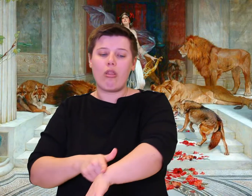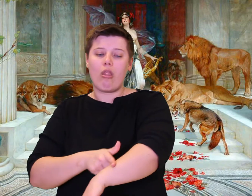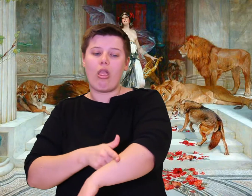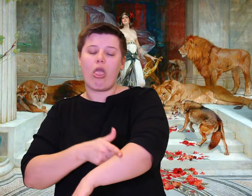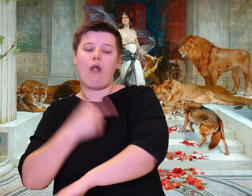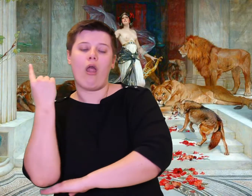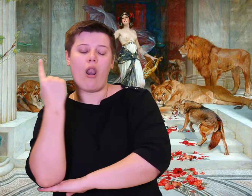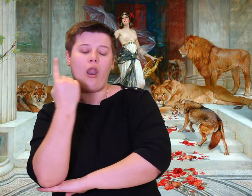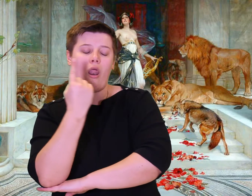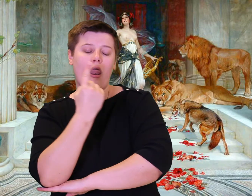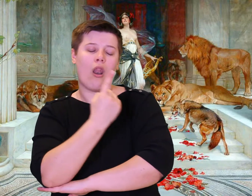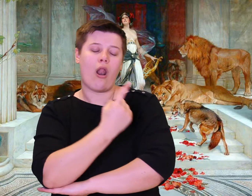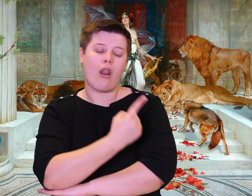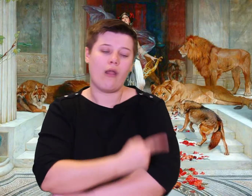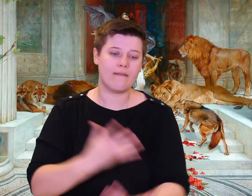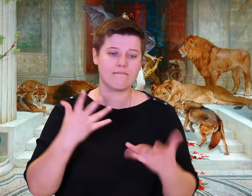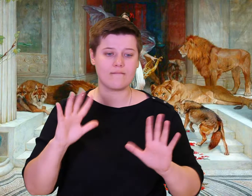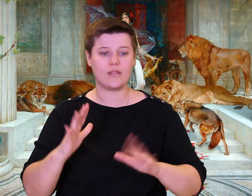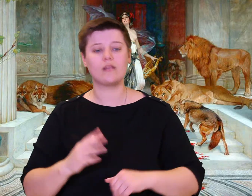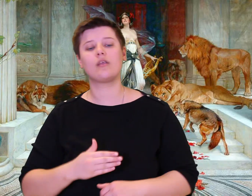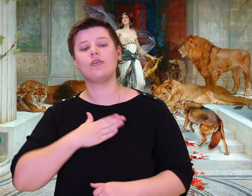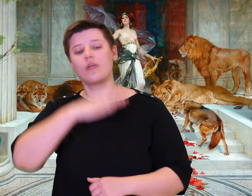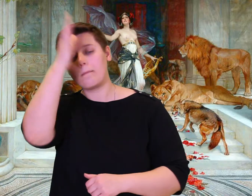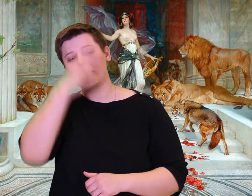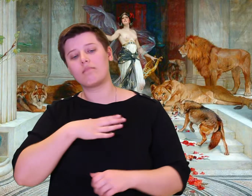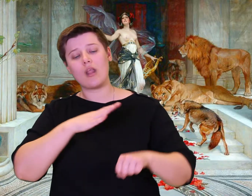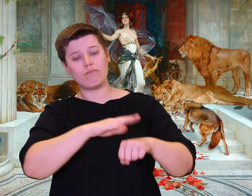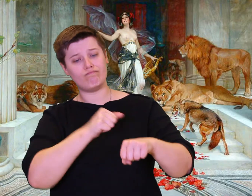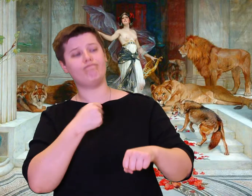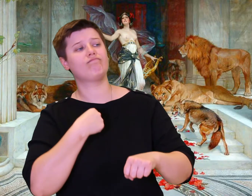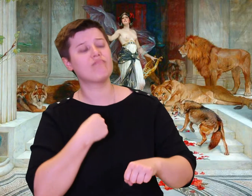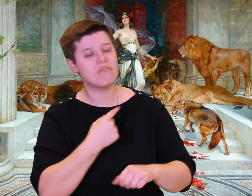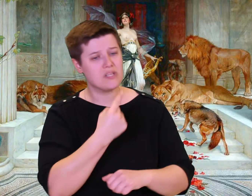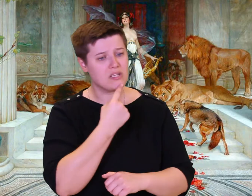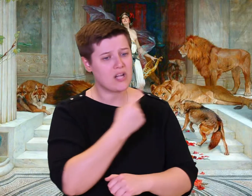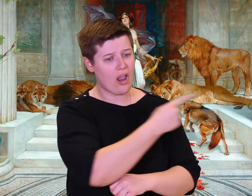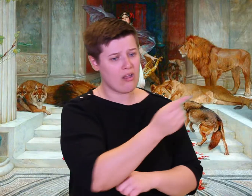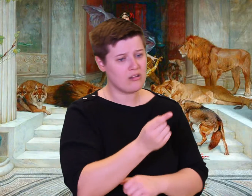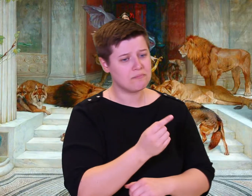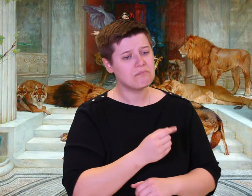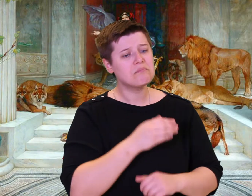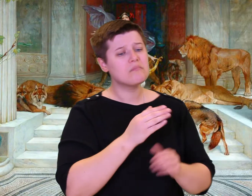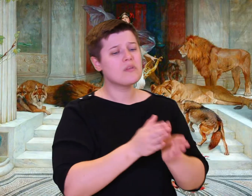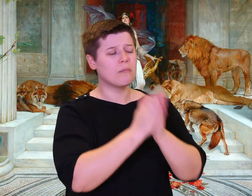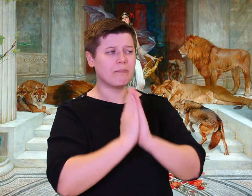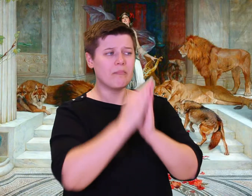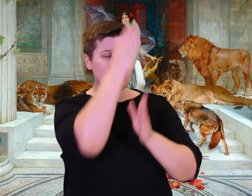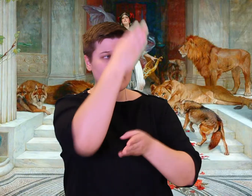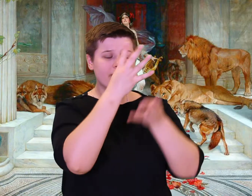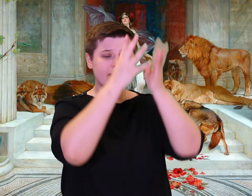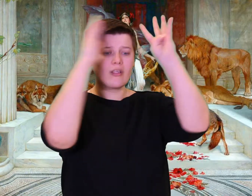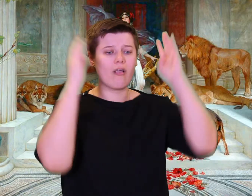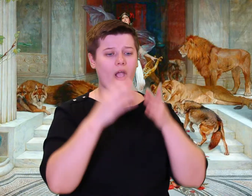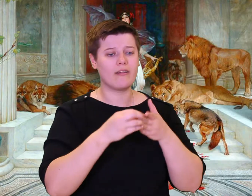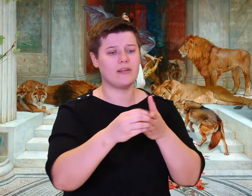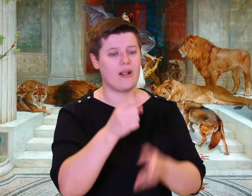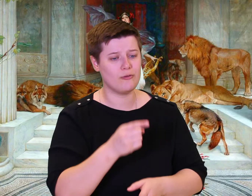You are worn down and broken-hearted, always dwelling on pain and wandering. You never feel joy at heart. You